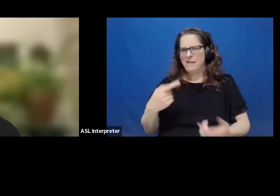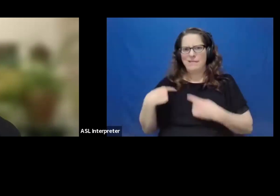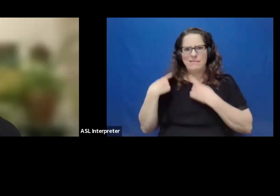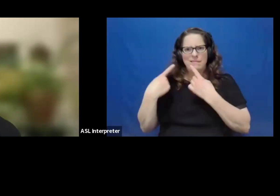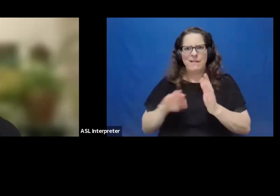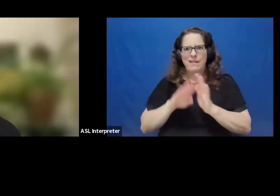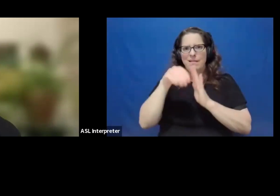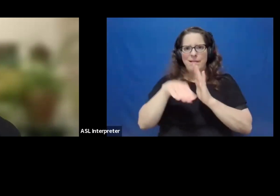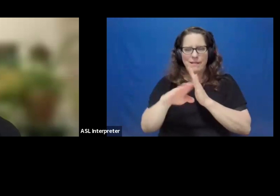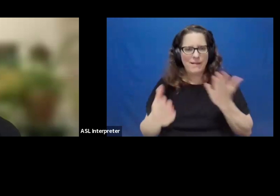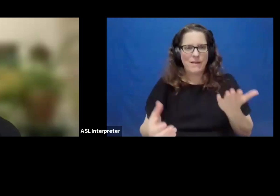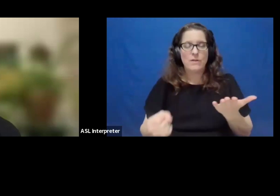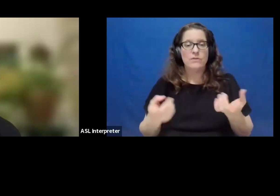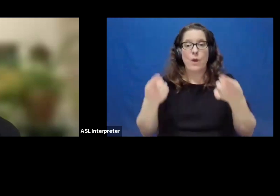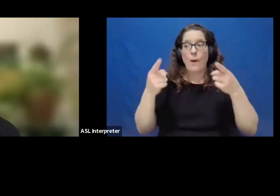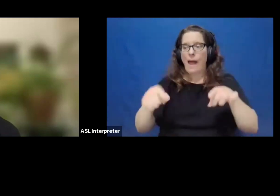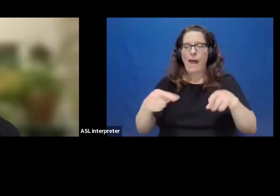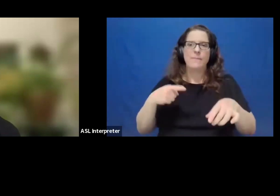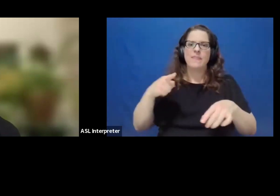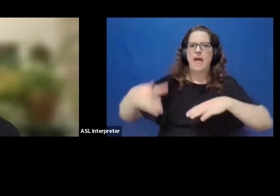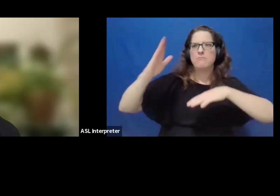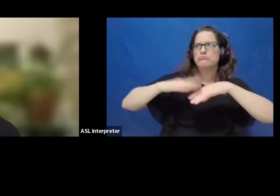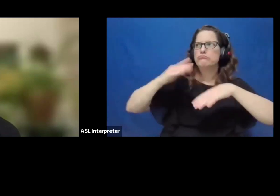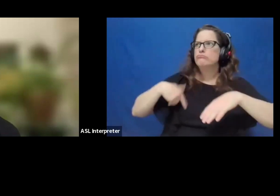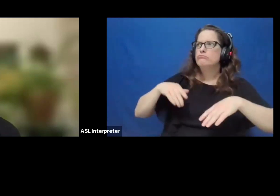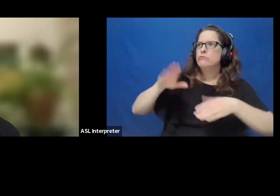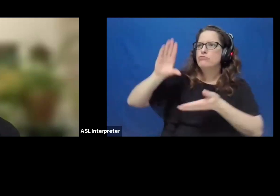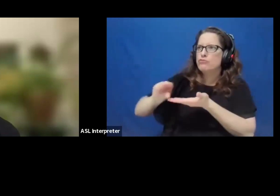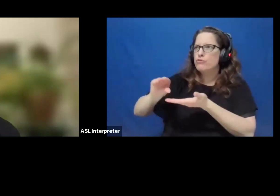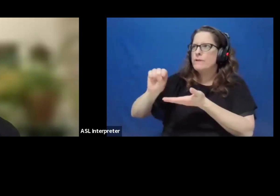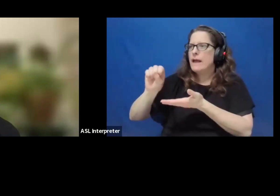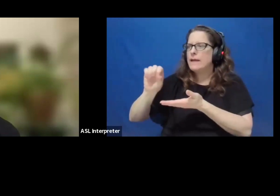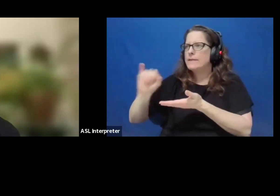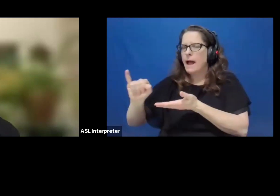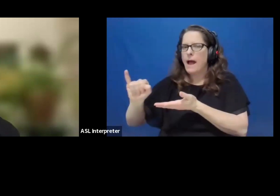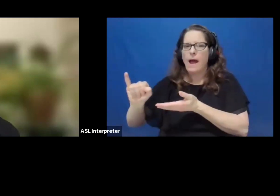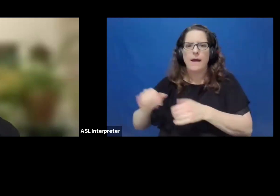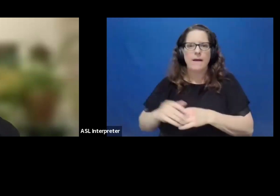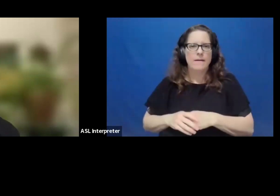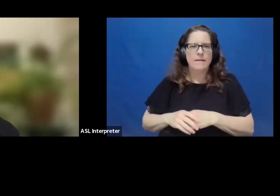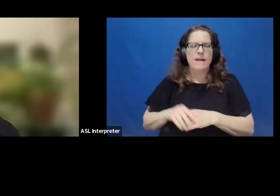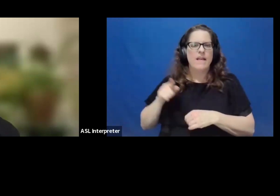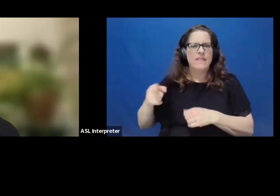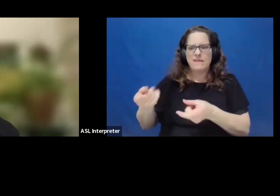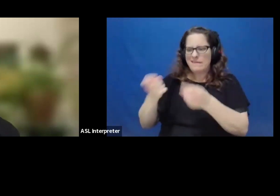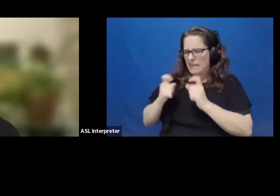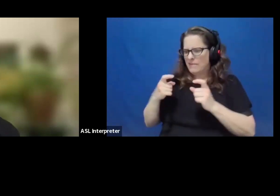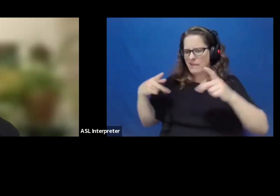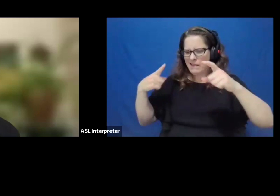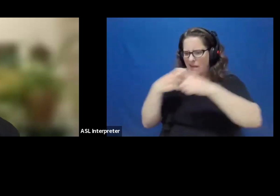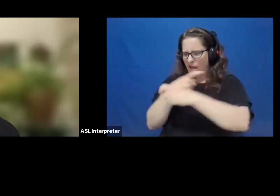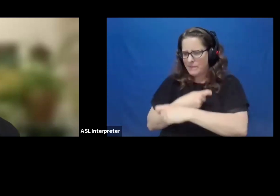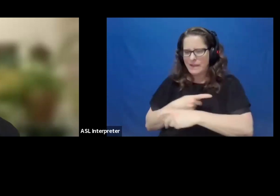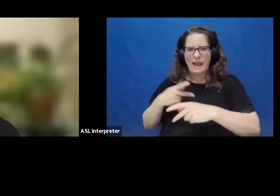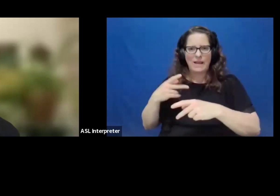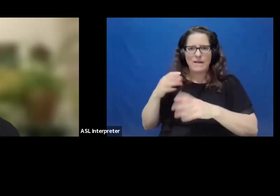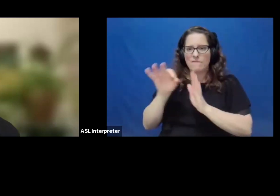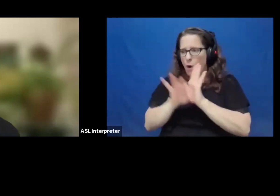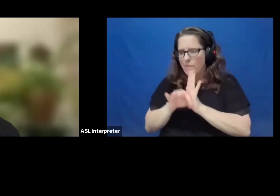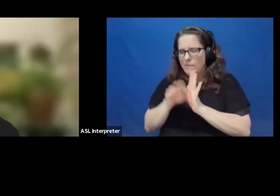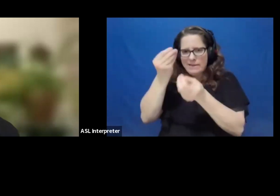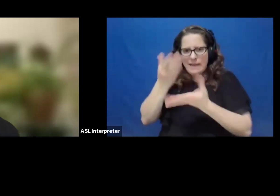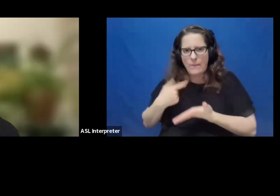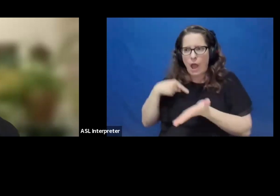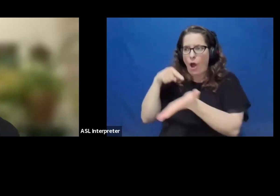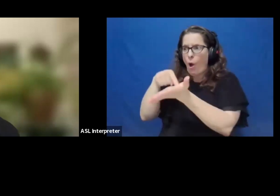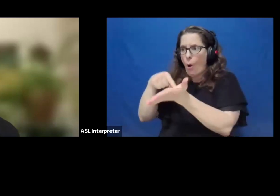hand slapped and they reduce SSI and they have a very complicated formula, and then we owe money. and then